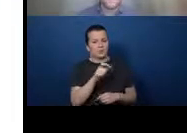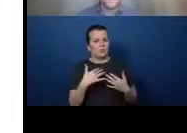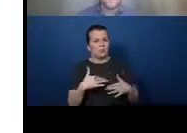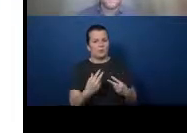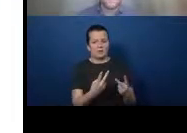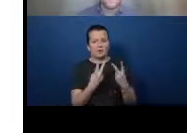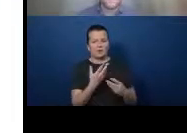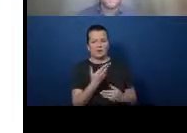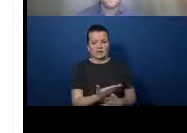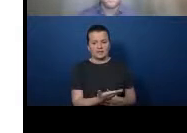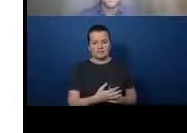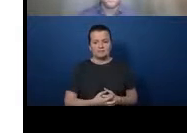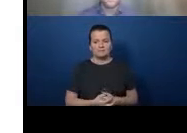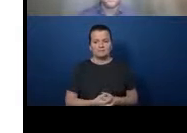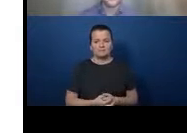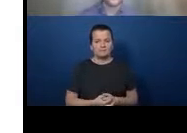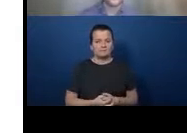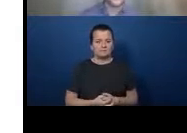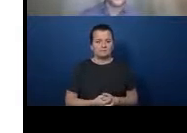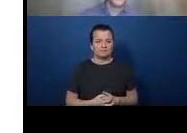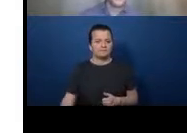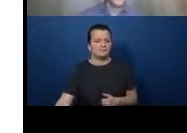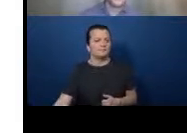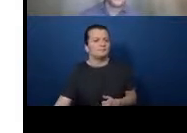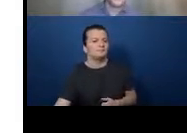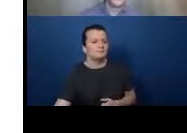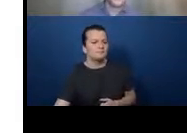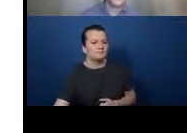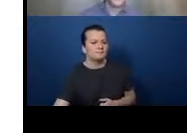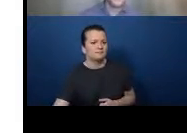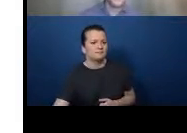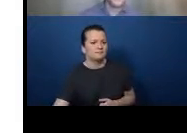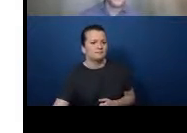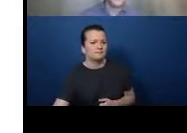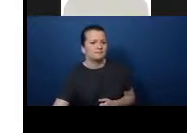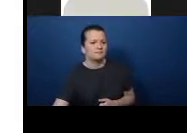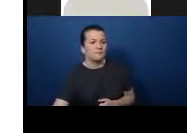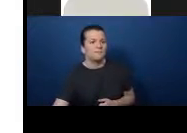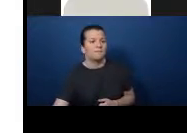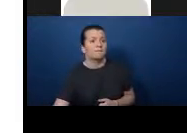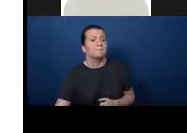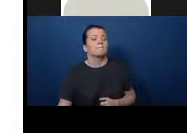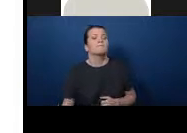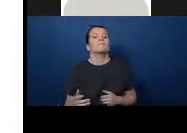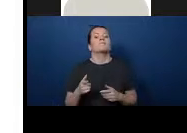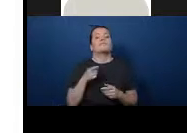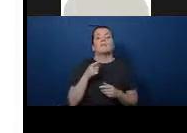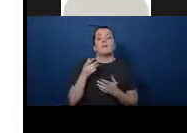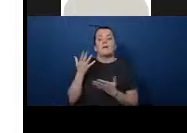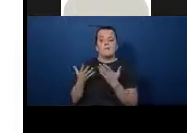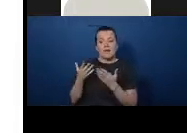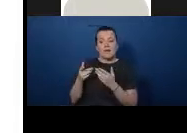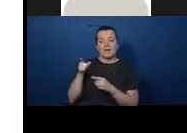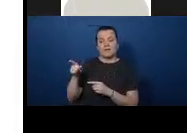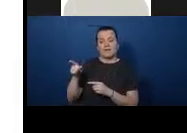for concluding remarks. We'll see if Kiki comes back, then we'll have him